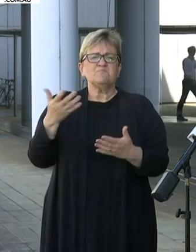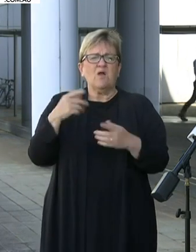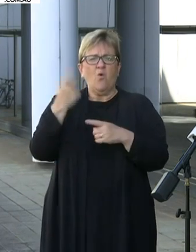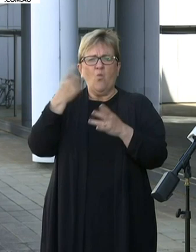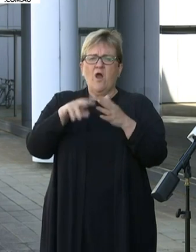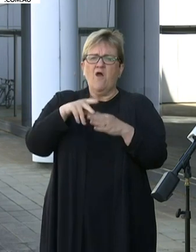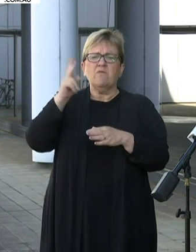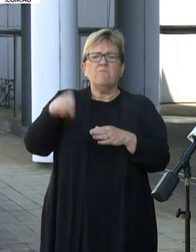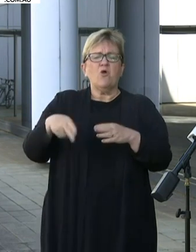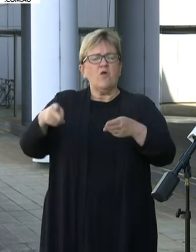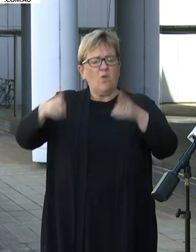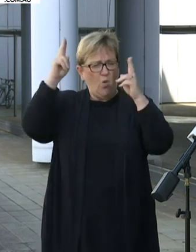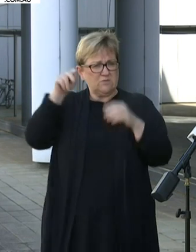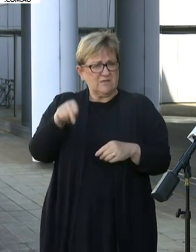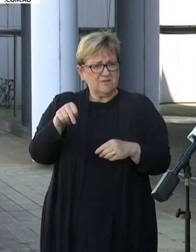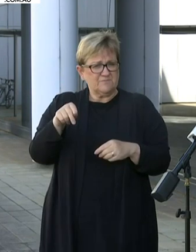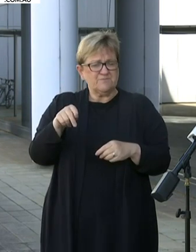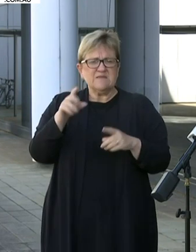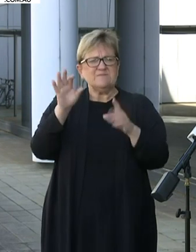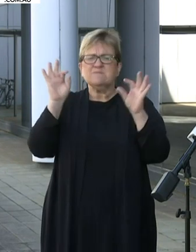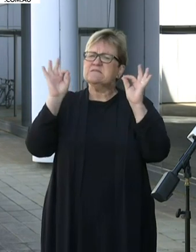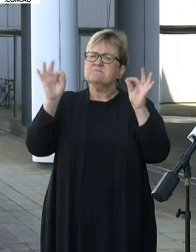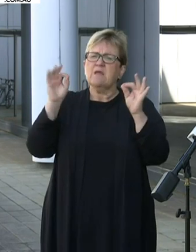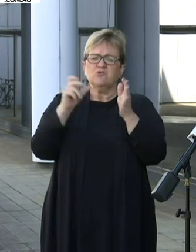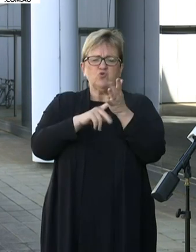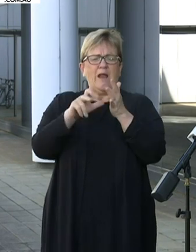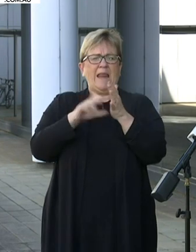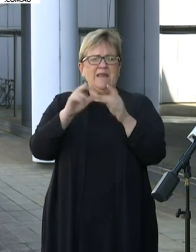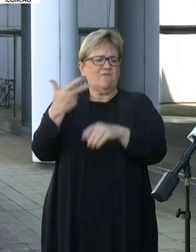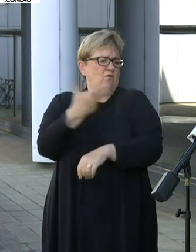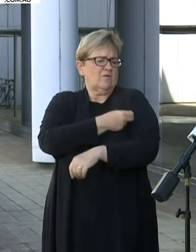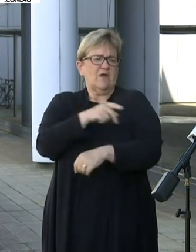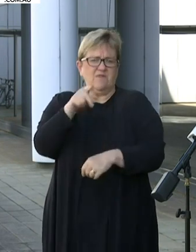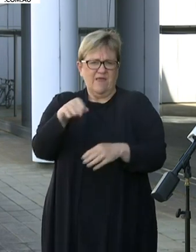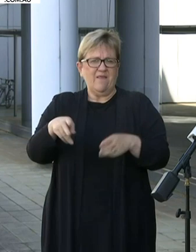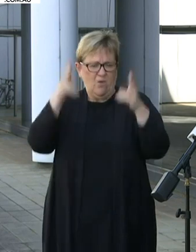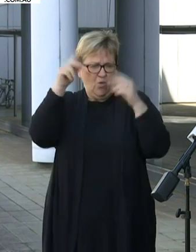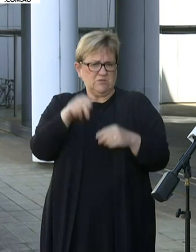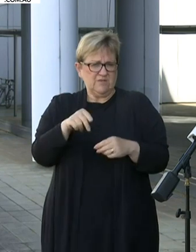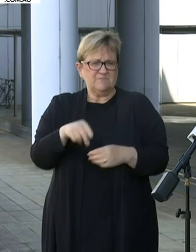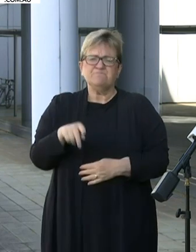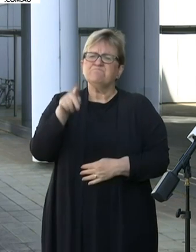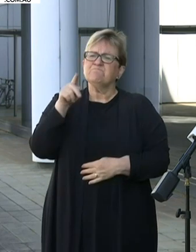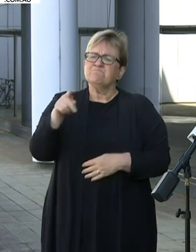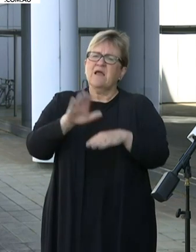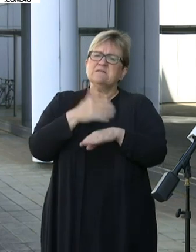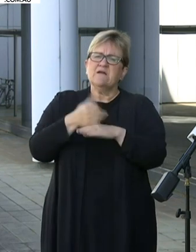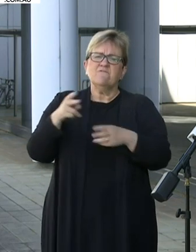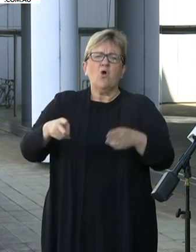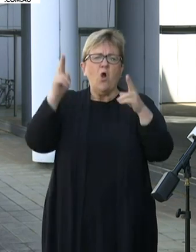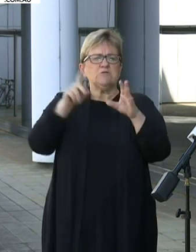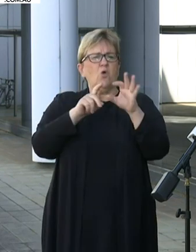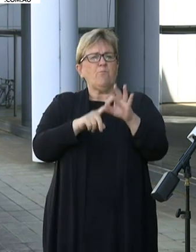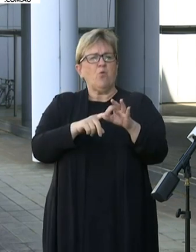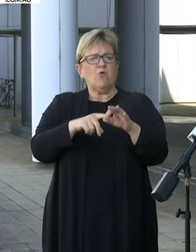one of the Perth hotels, at a special COVID vaccine clinic at that hotel, which has been established for hotel